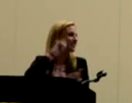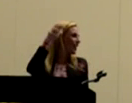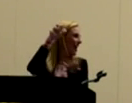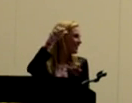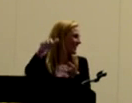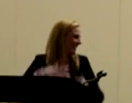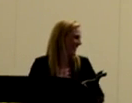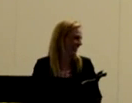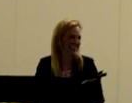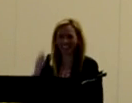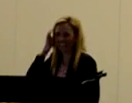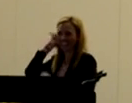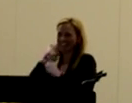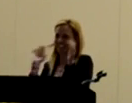Those are the ones that are laughing.